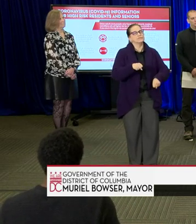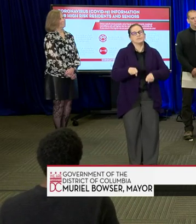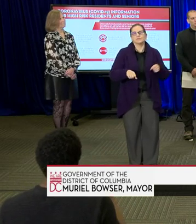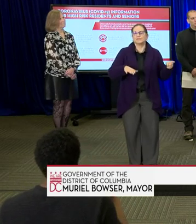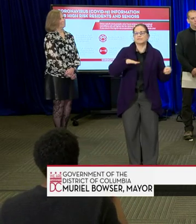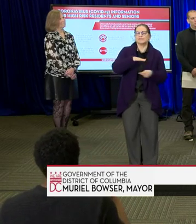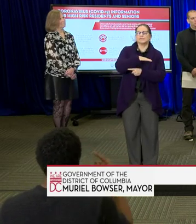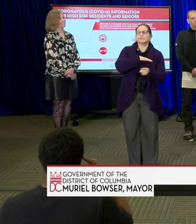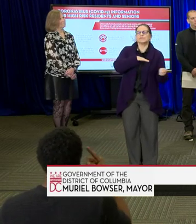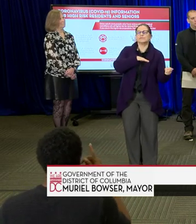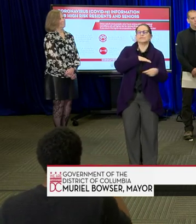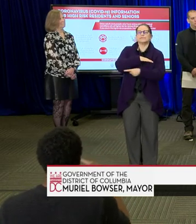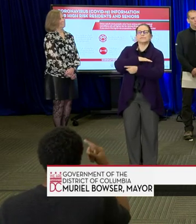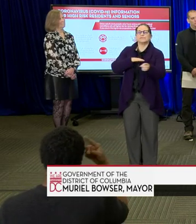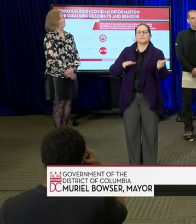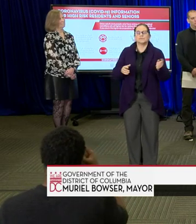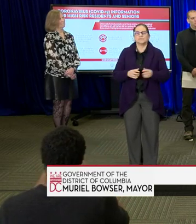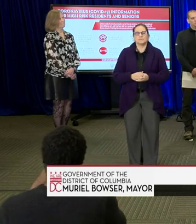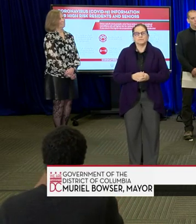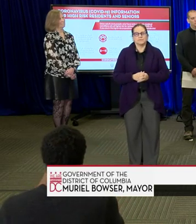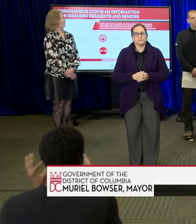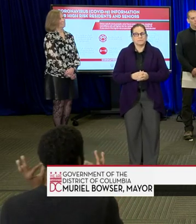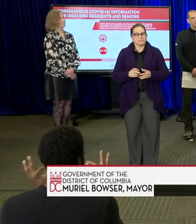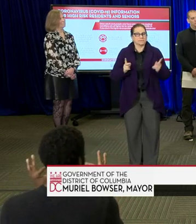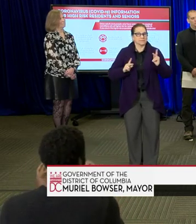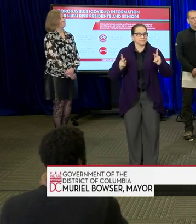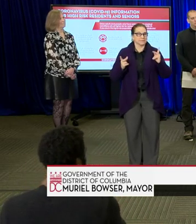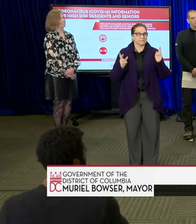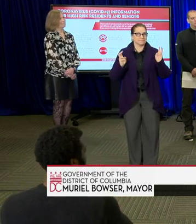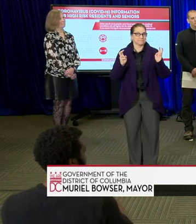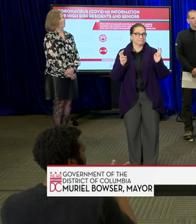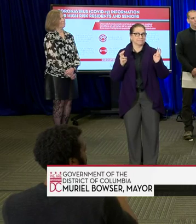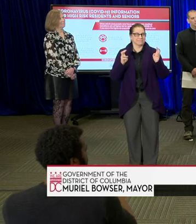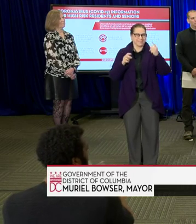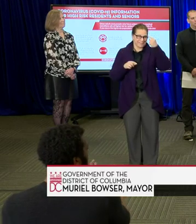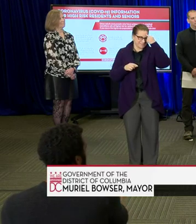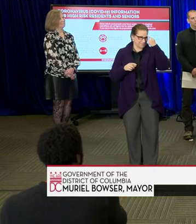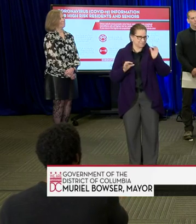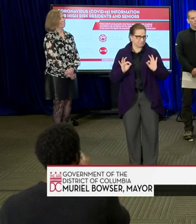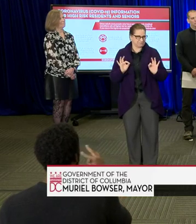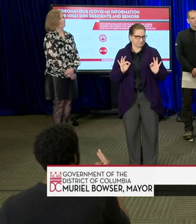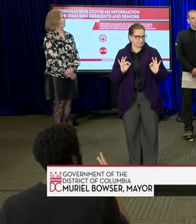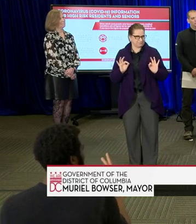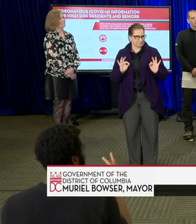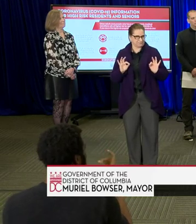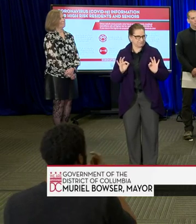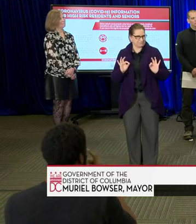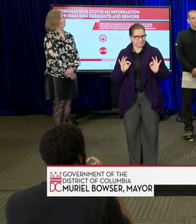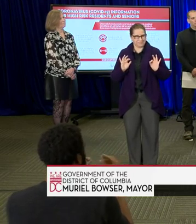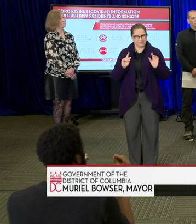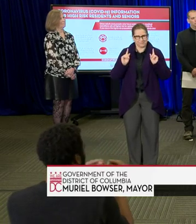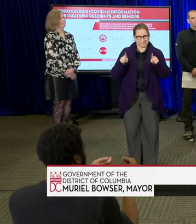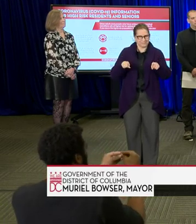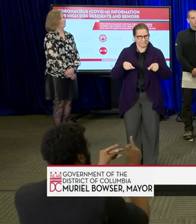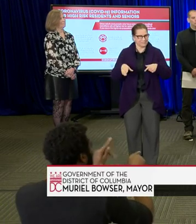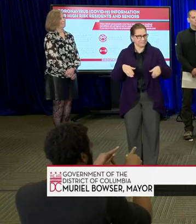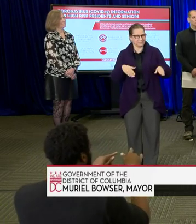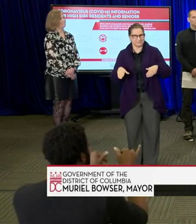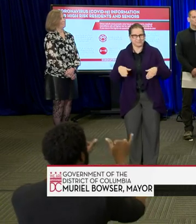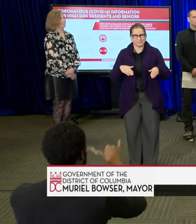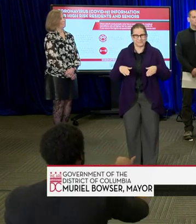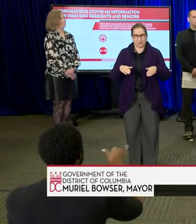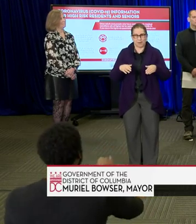distance, but it's too many people doing that too. So don't go down on the closed street and use it as if it is an